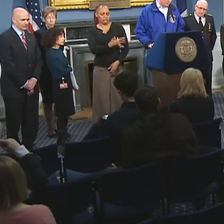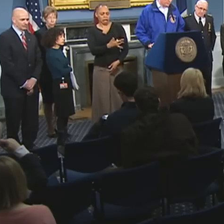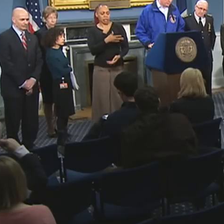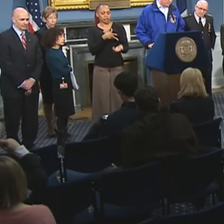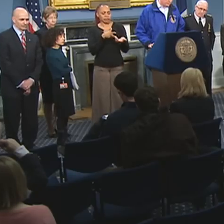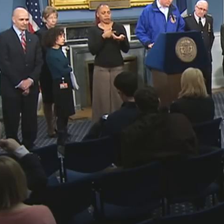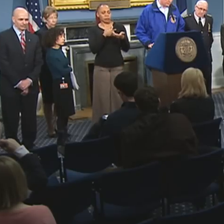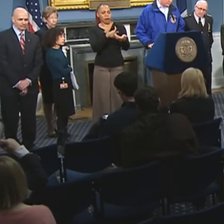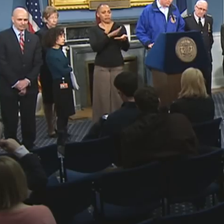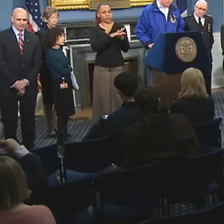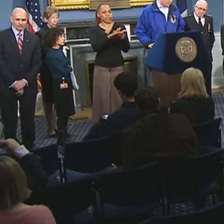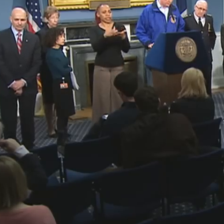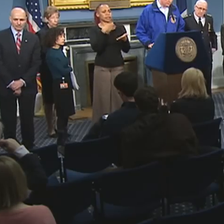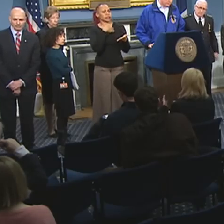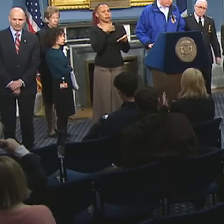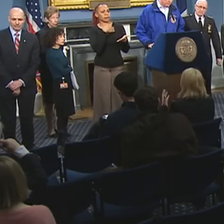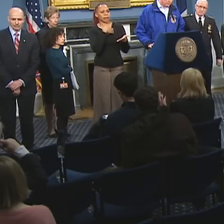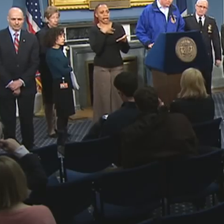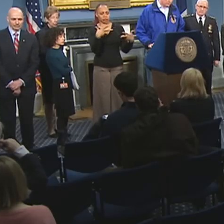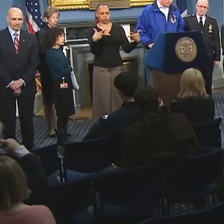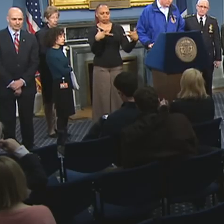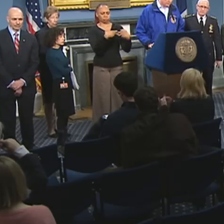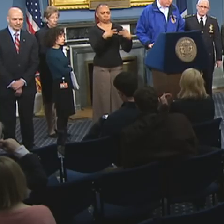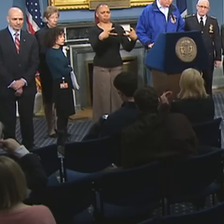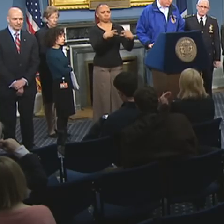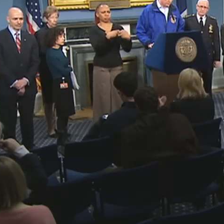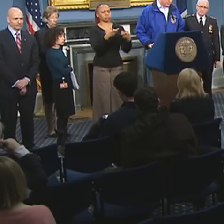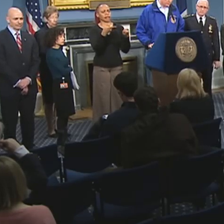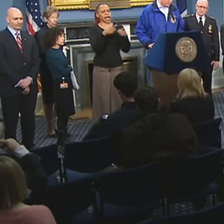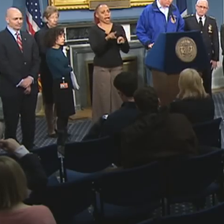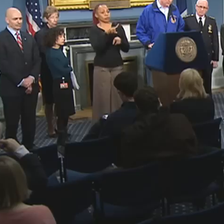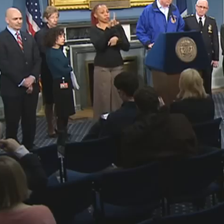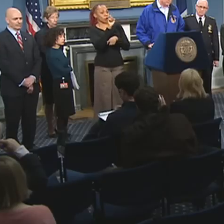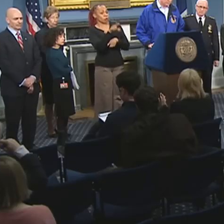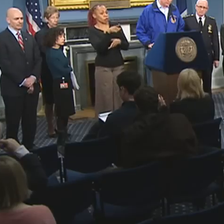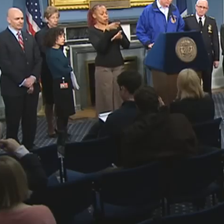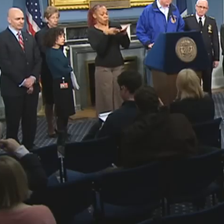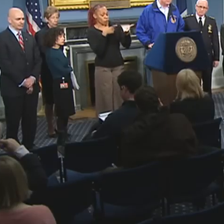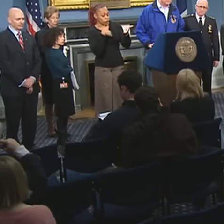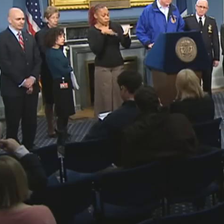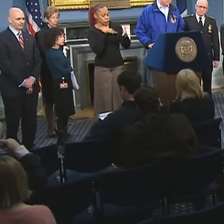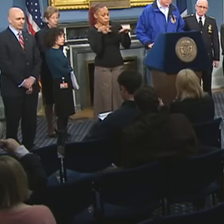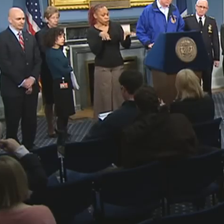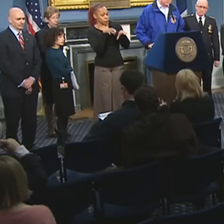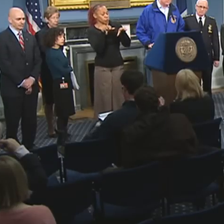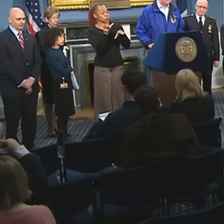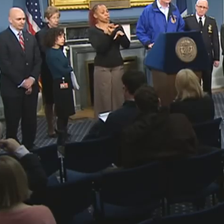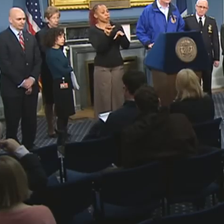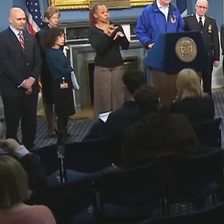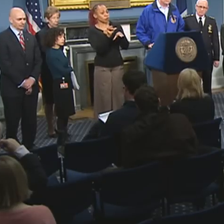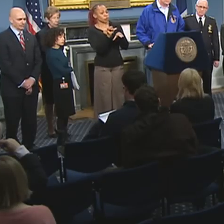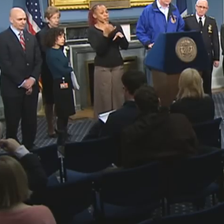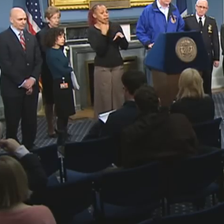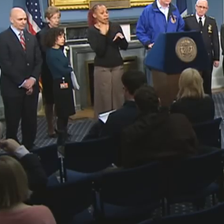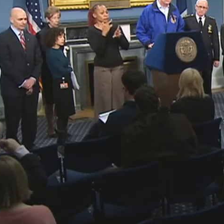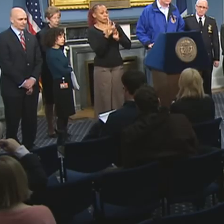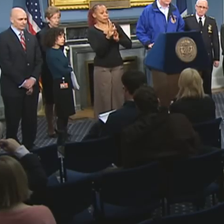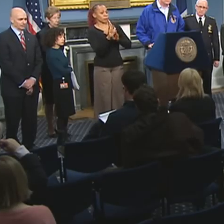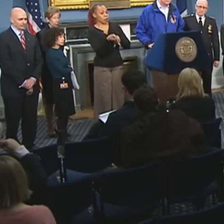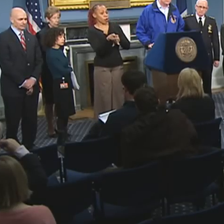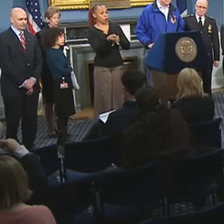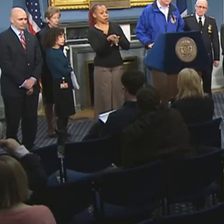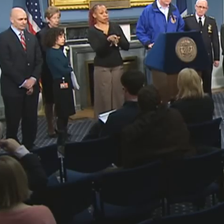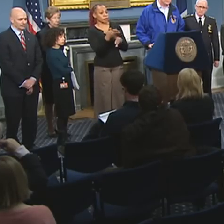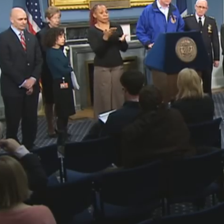complaints are that it hasn't, and there's a lot of accidents. Question is, what will you do about it? And also, there are reports that the fire department